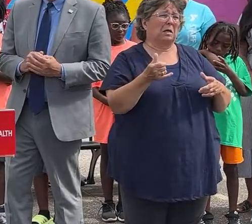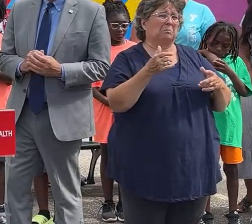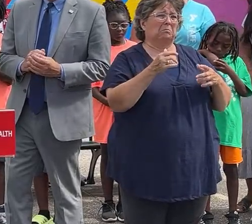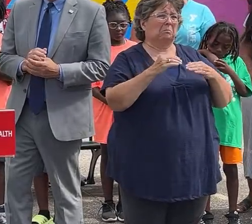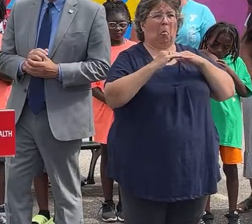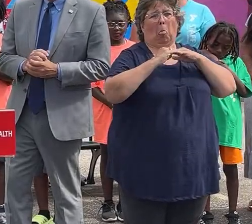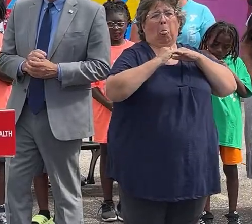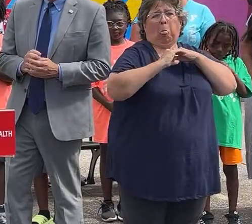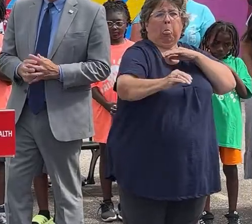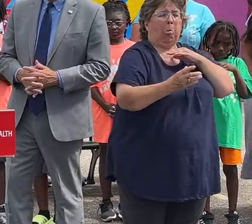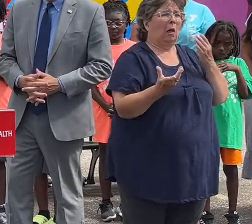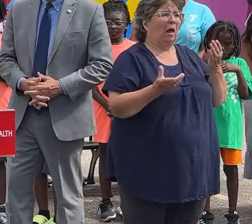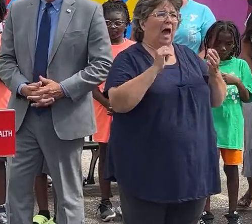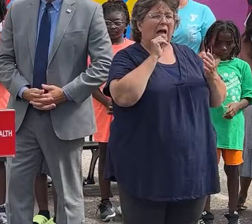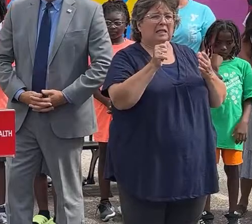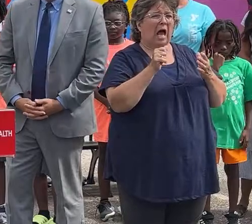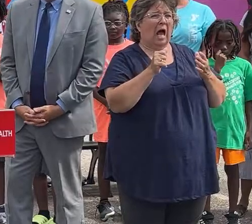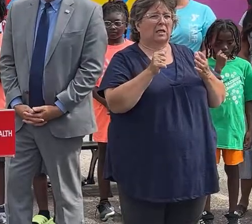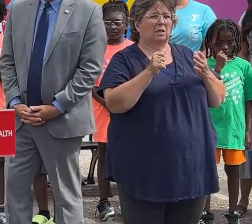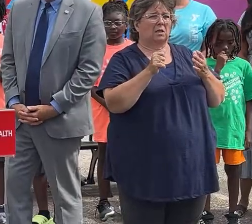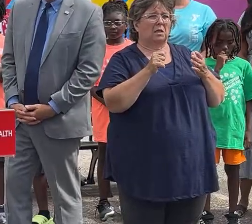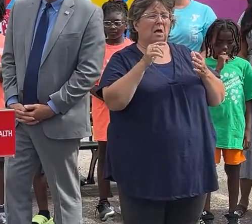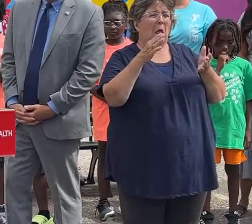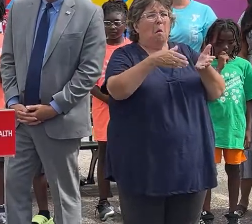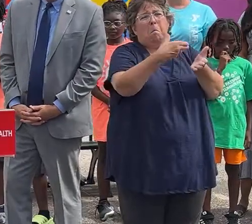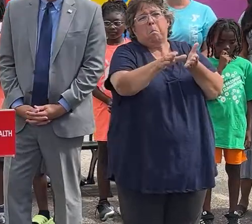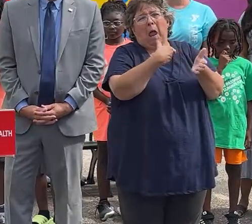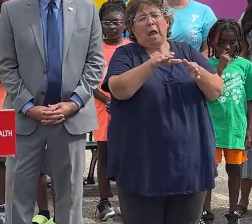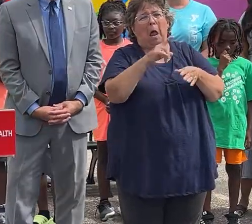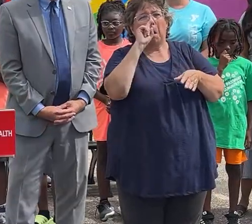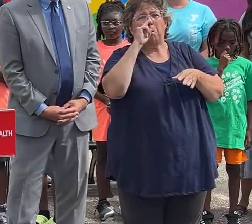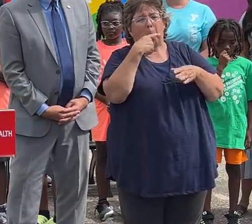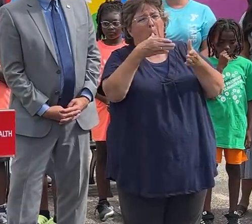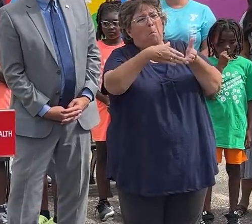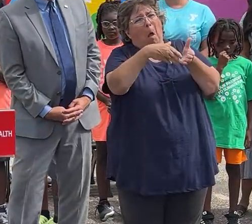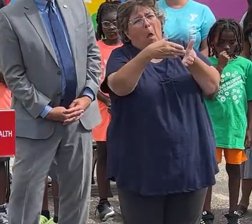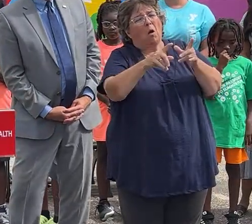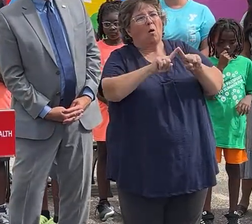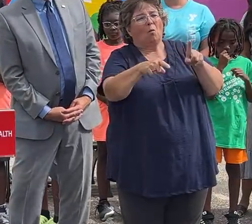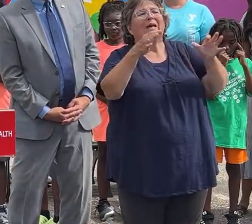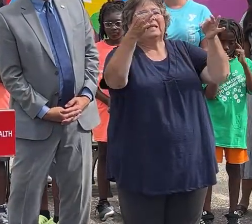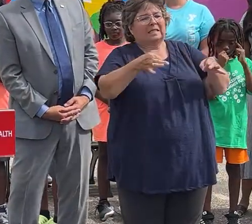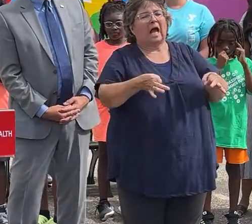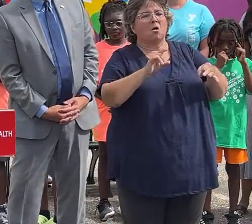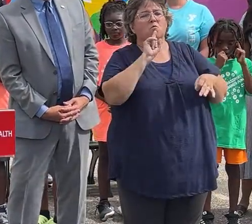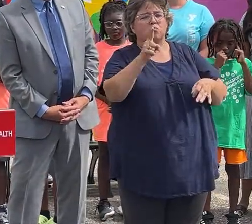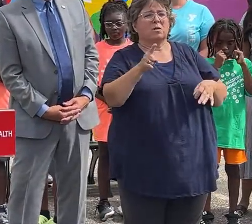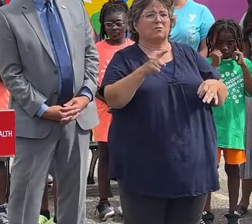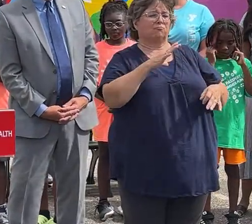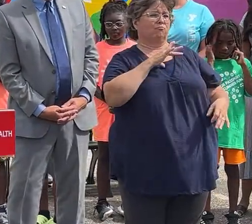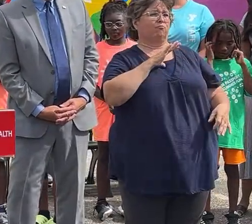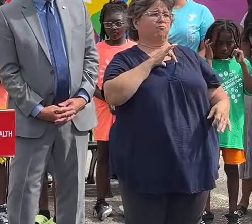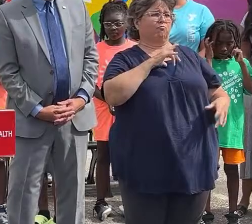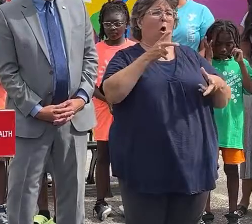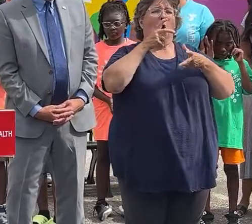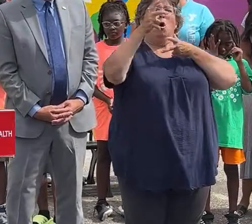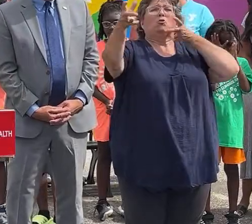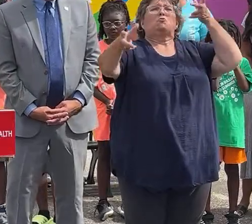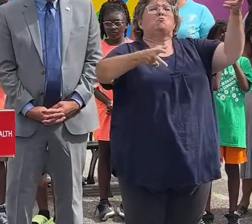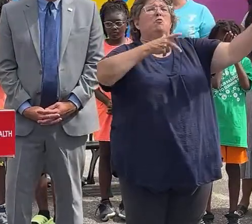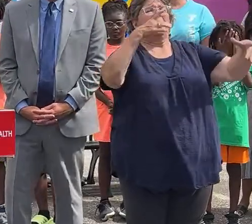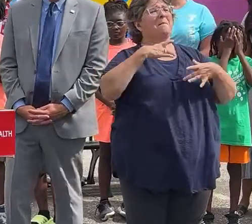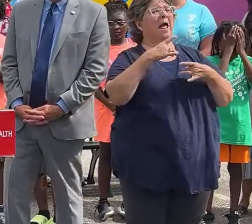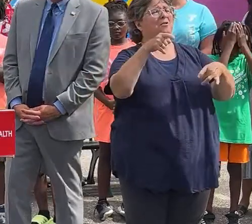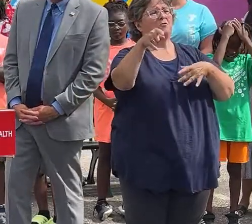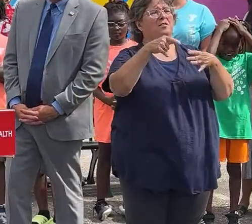of just slabbing over some boring paint on some boring concrete, we decided to really scream how interesting